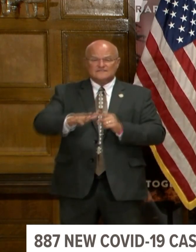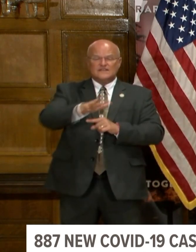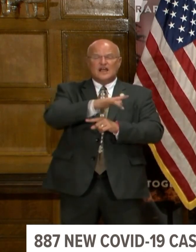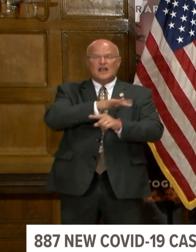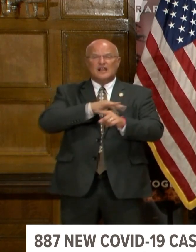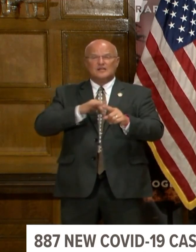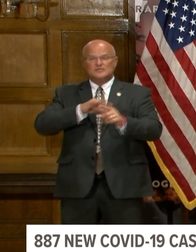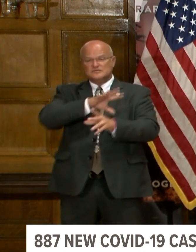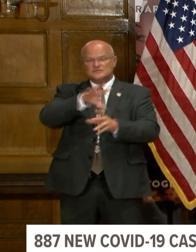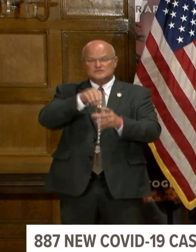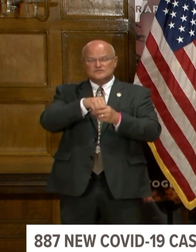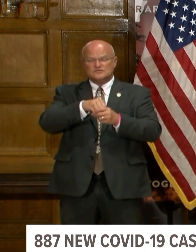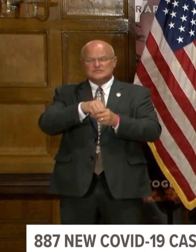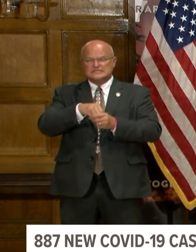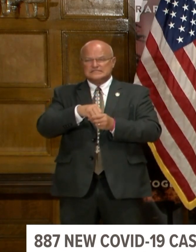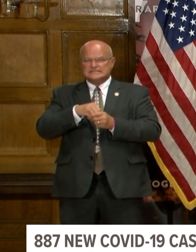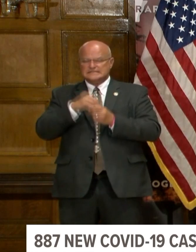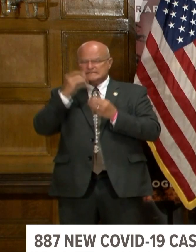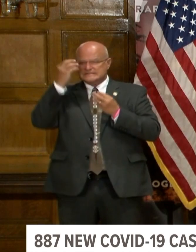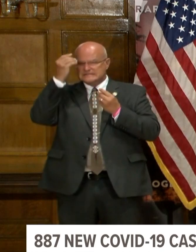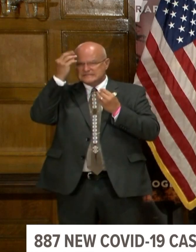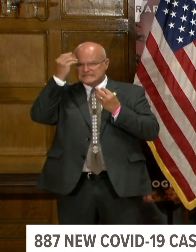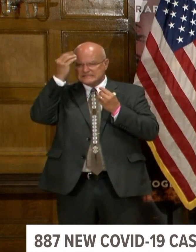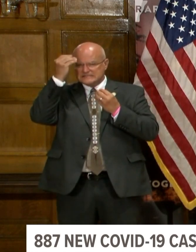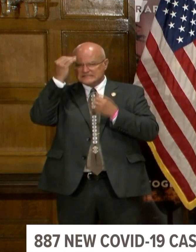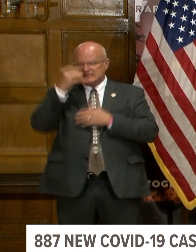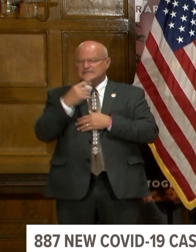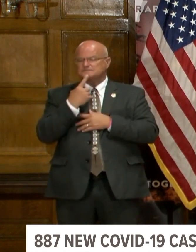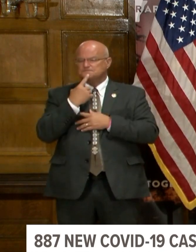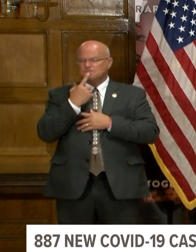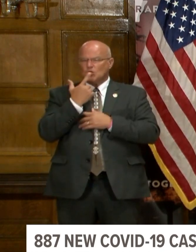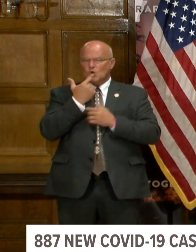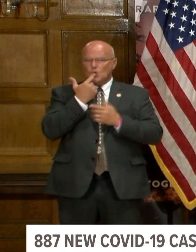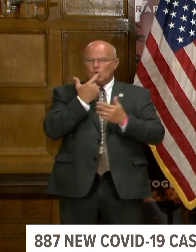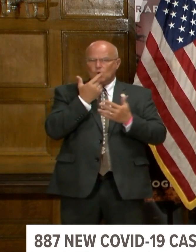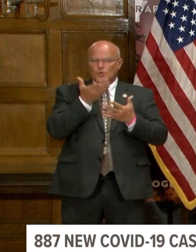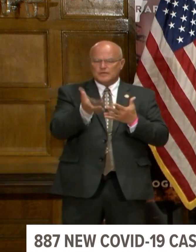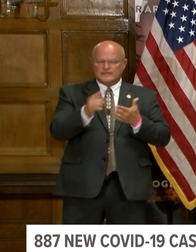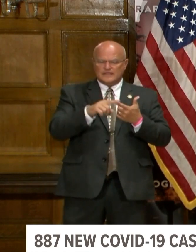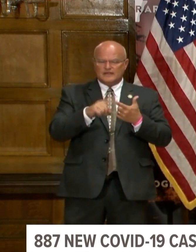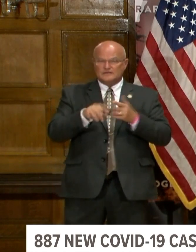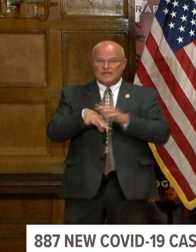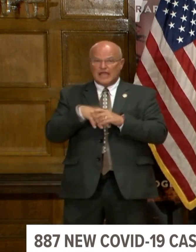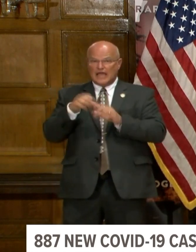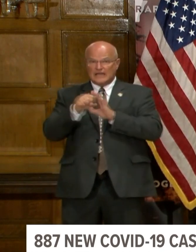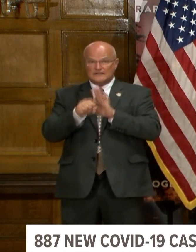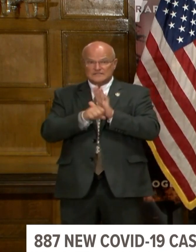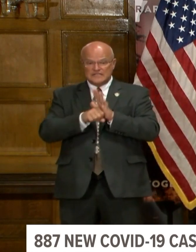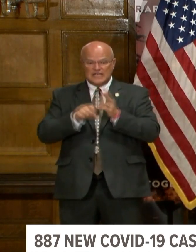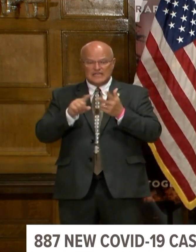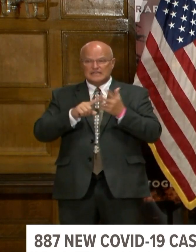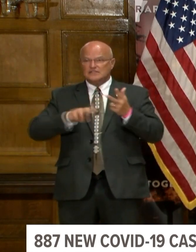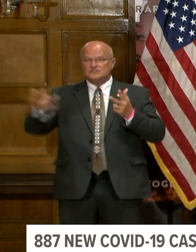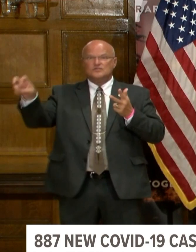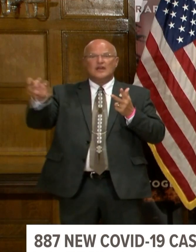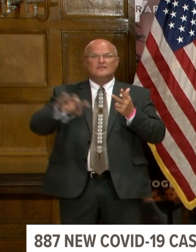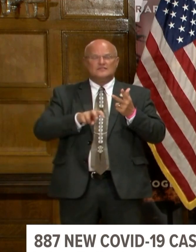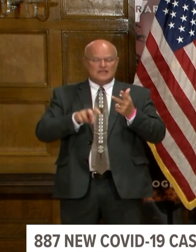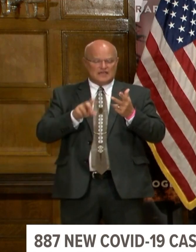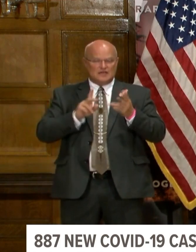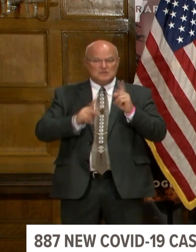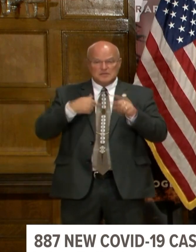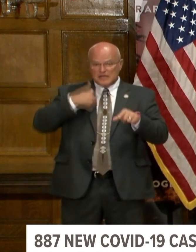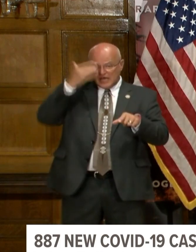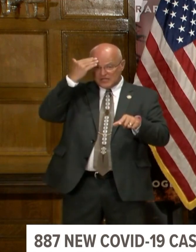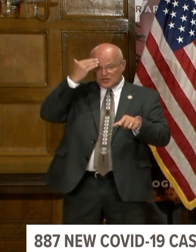you go to, you think it through. Who's going to be there? Are they going to be from out of state? Have they traveled there? Are there people